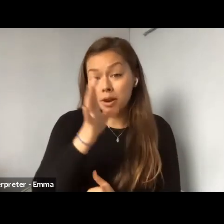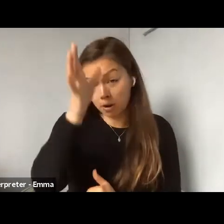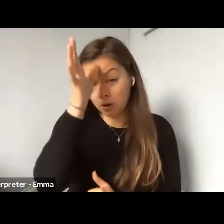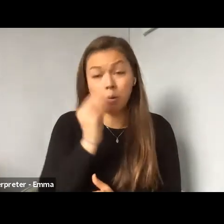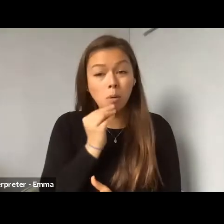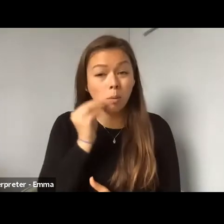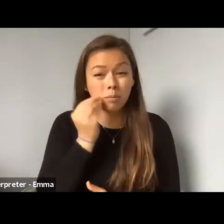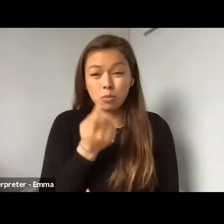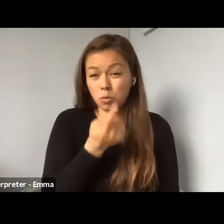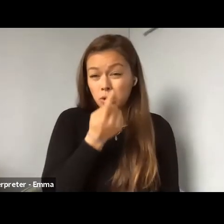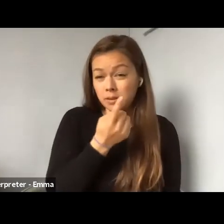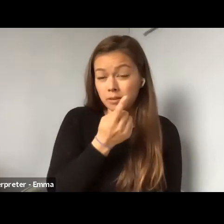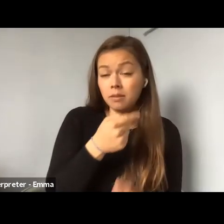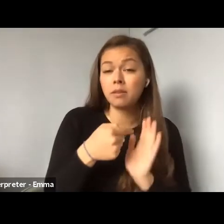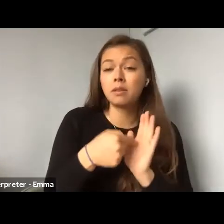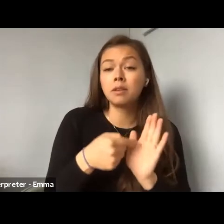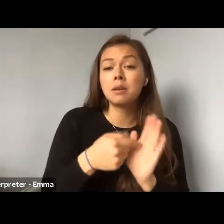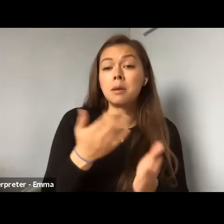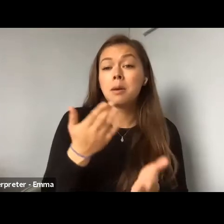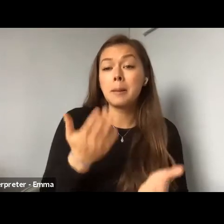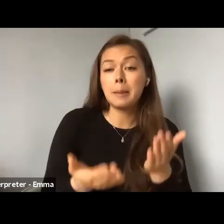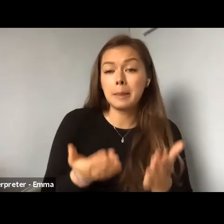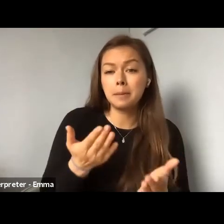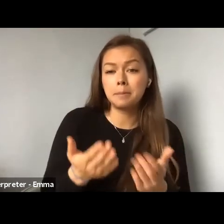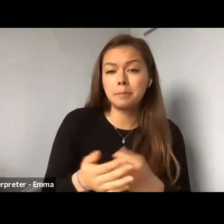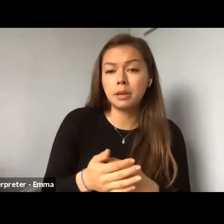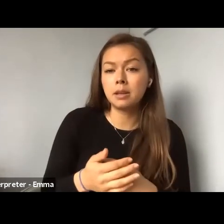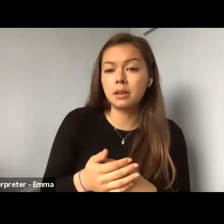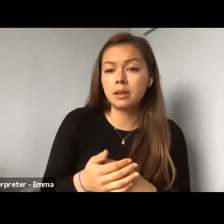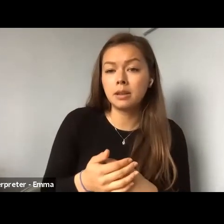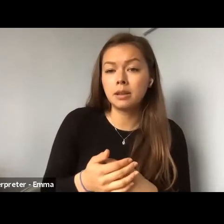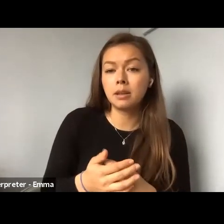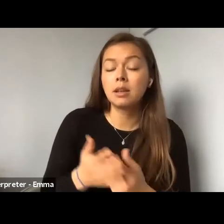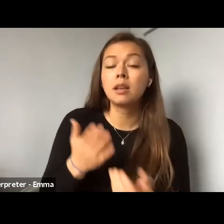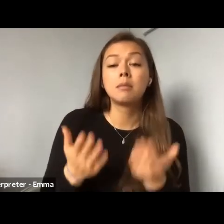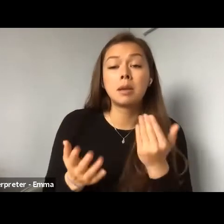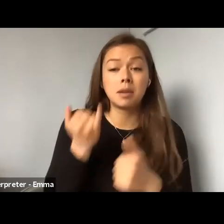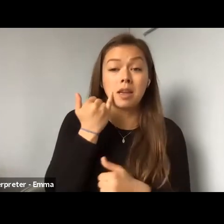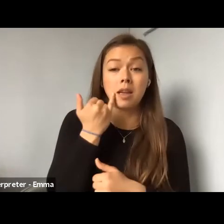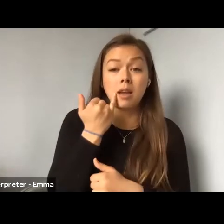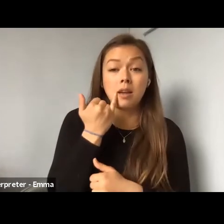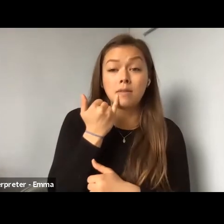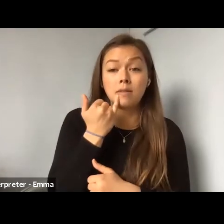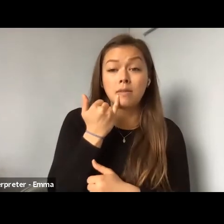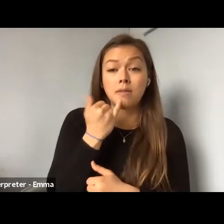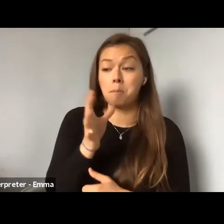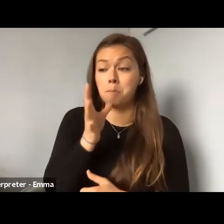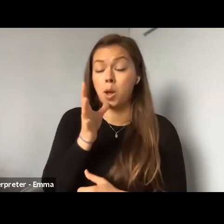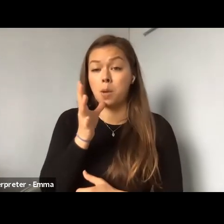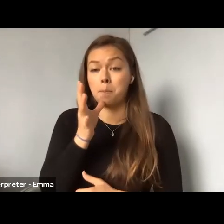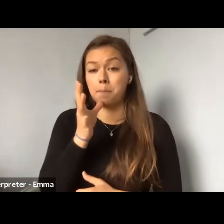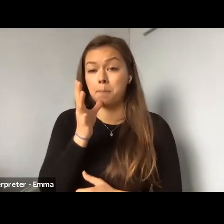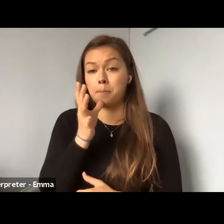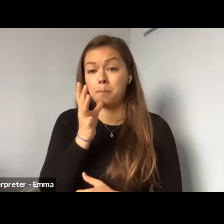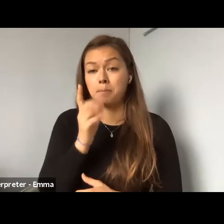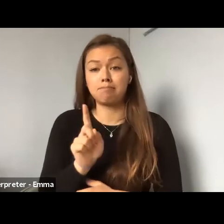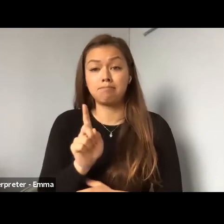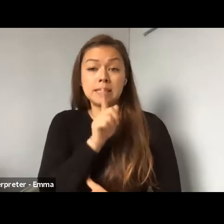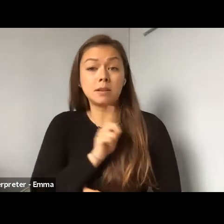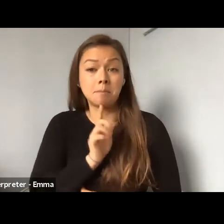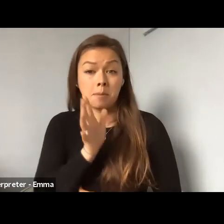female household dominance into their own dating relationships. Parental psychopathology, for